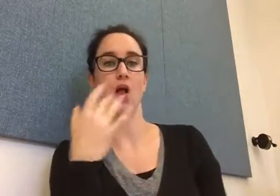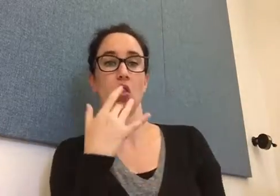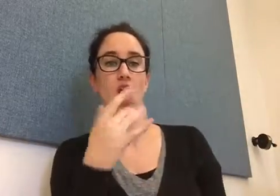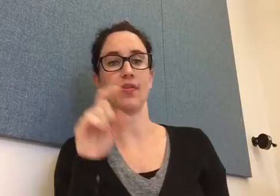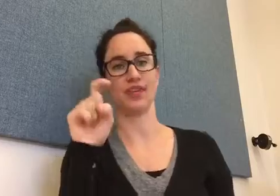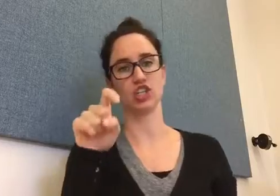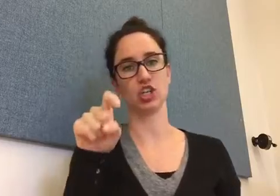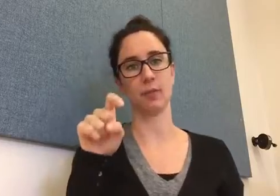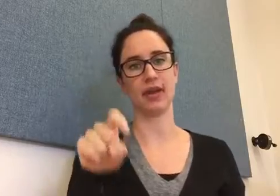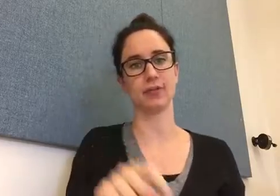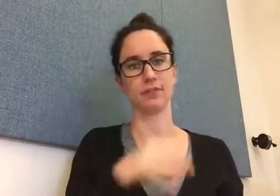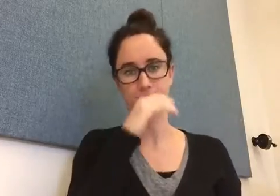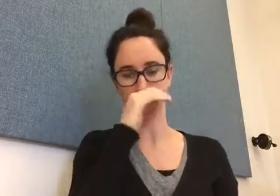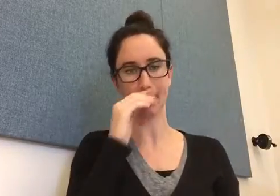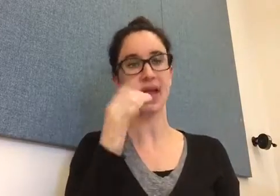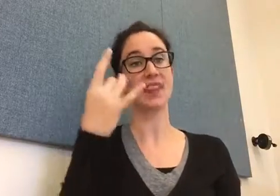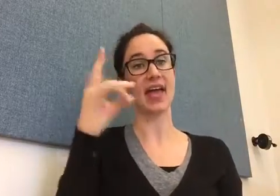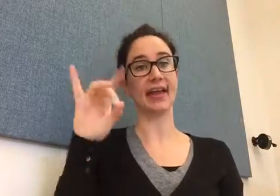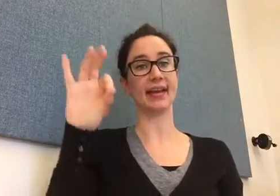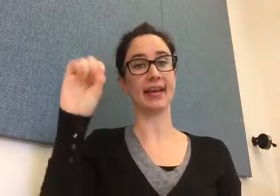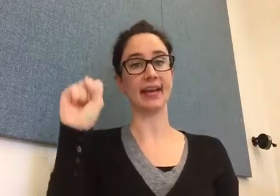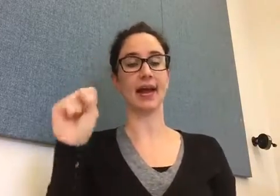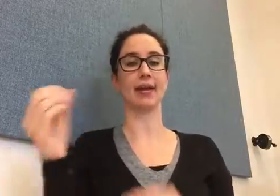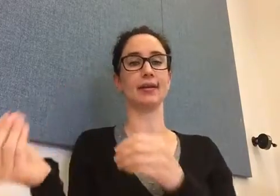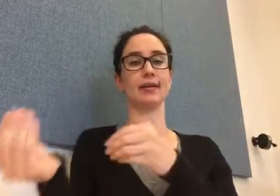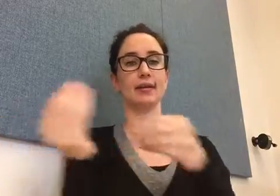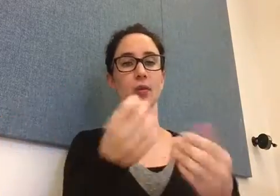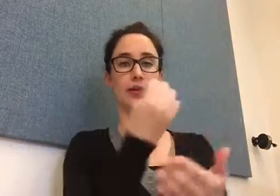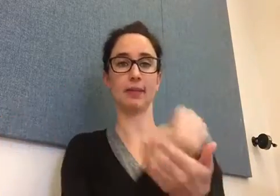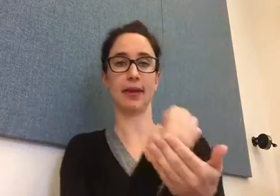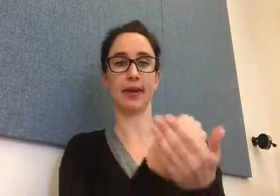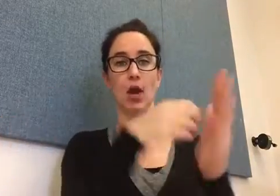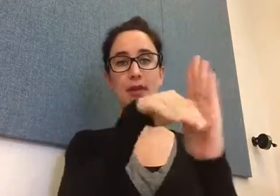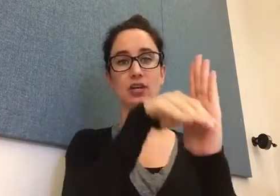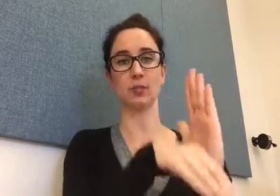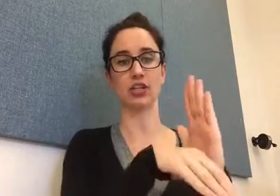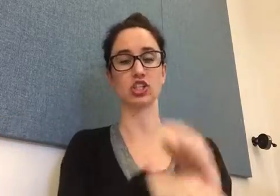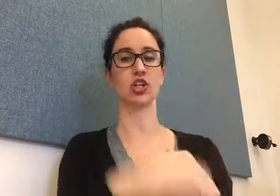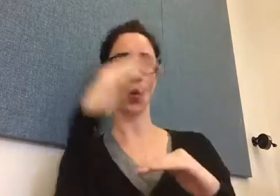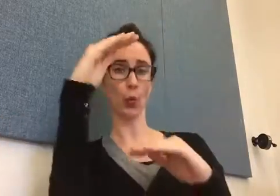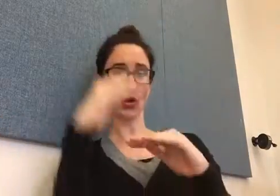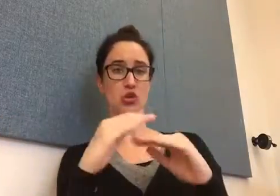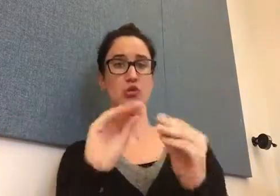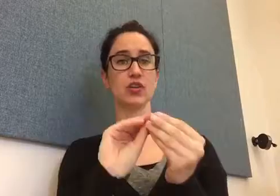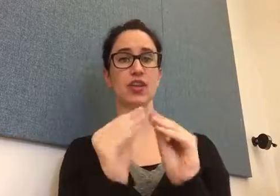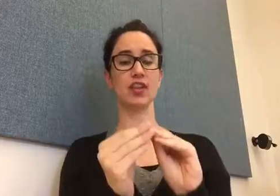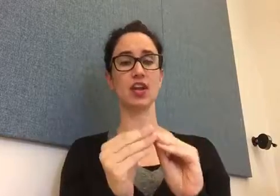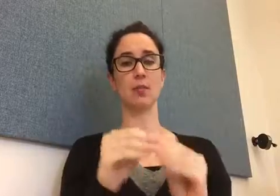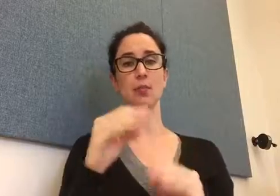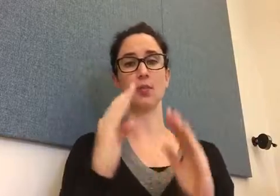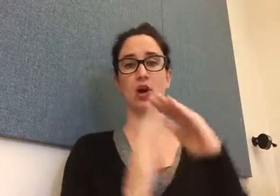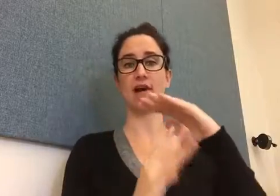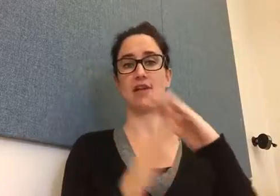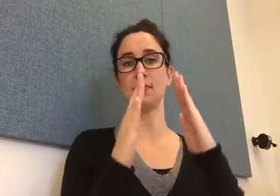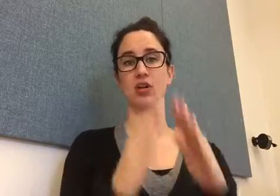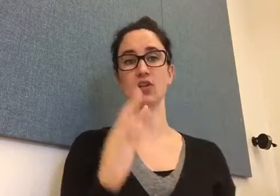The 1890s brought some economic depression, reducing the number of immigrants to 3.6